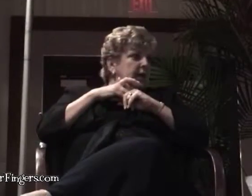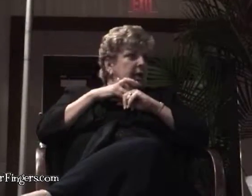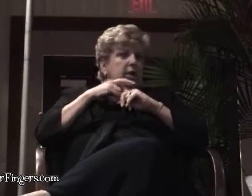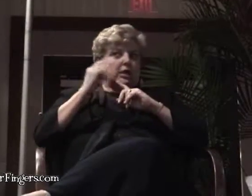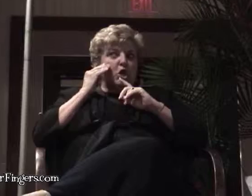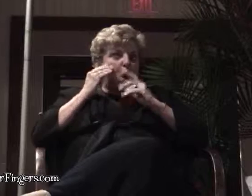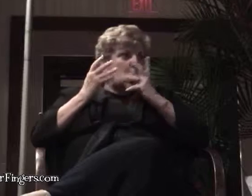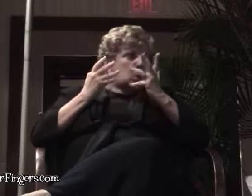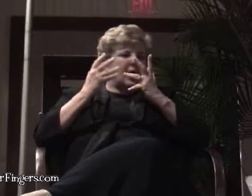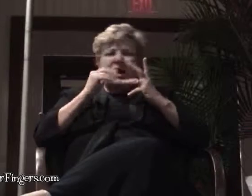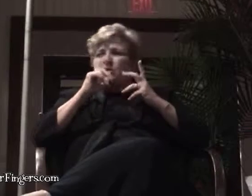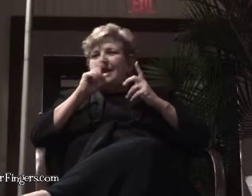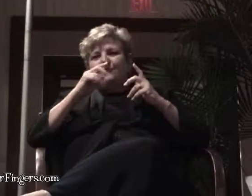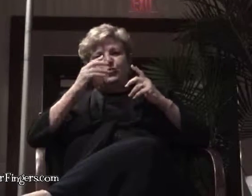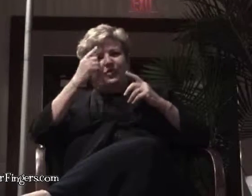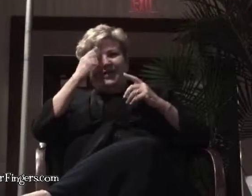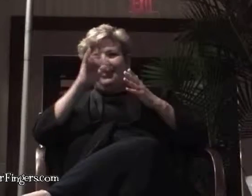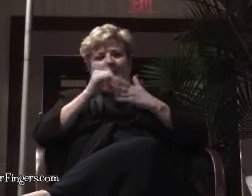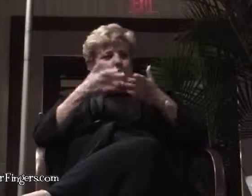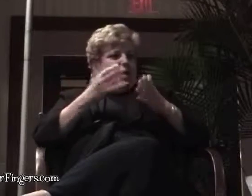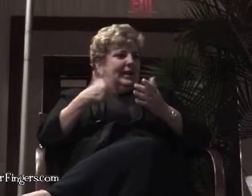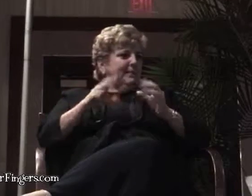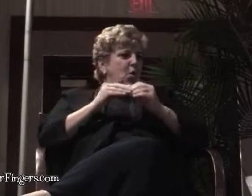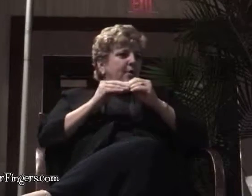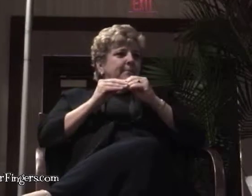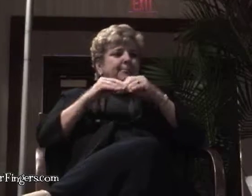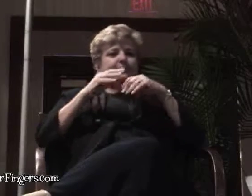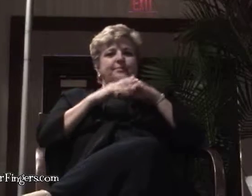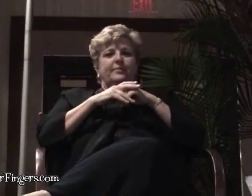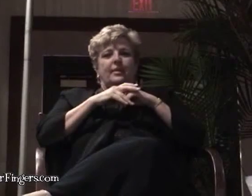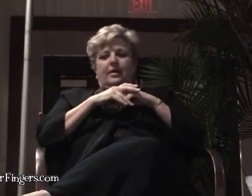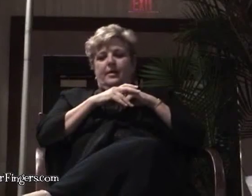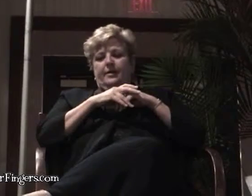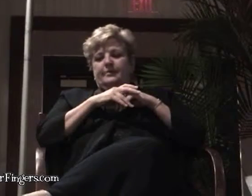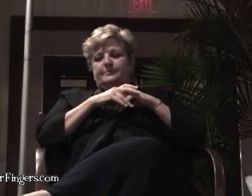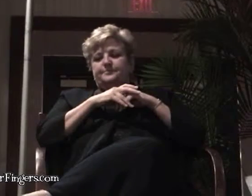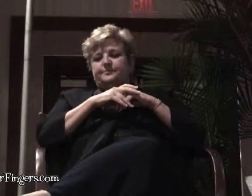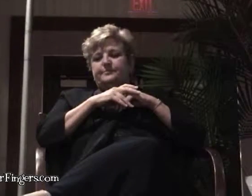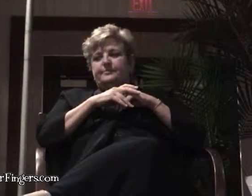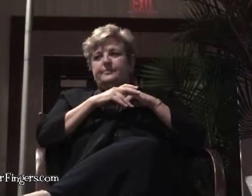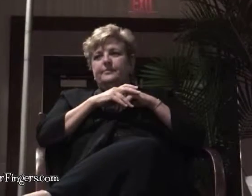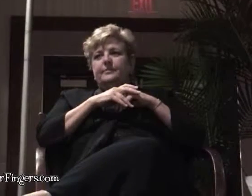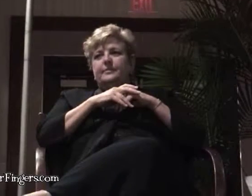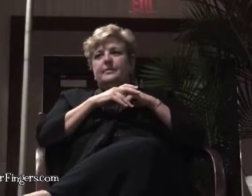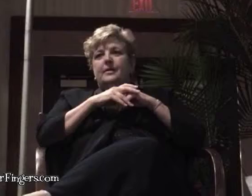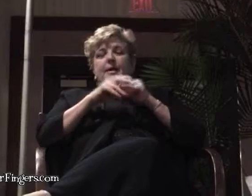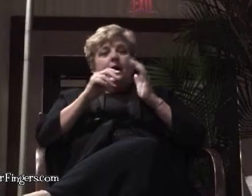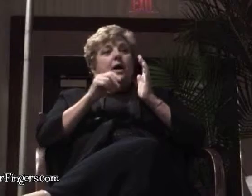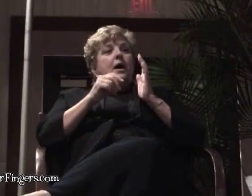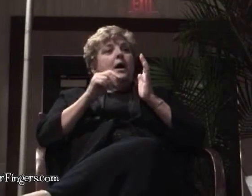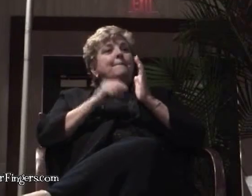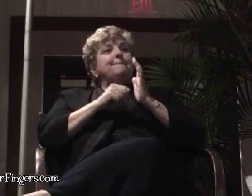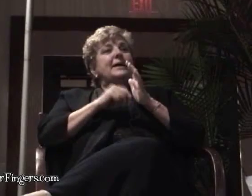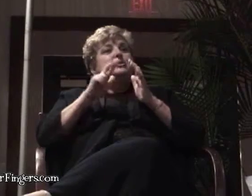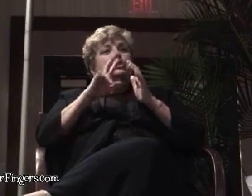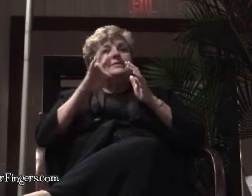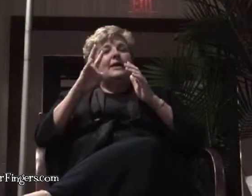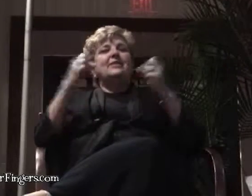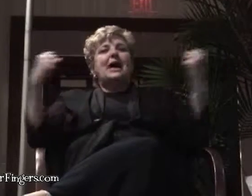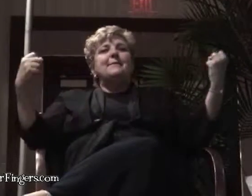and I found out that I'm afraid of everything. I told my sponsor at age 37, I'm afraid of nothing. And I was telling him the truth